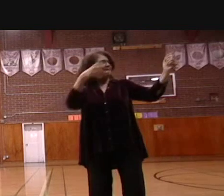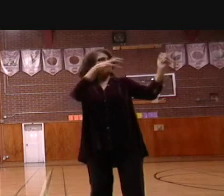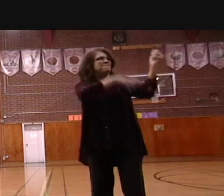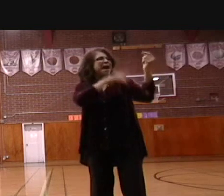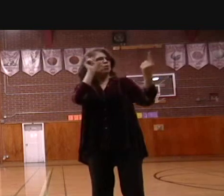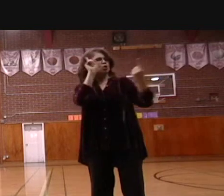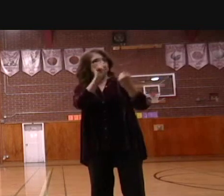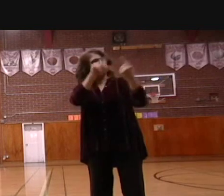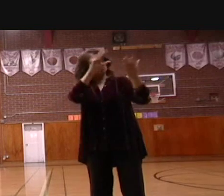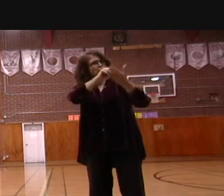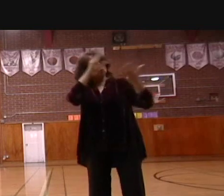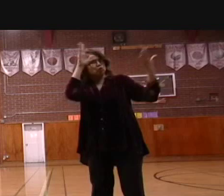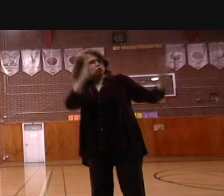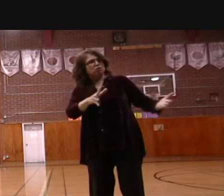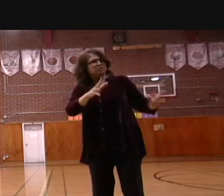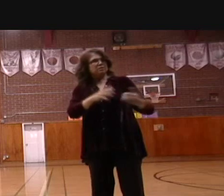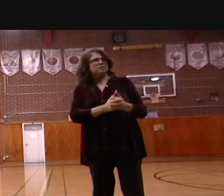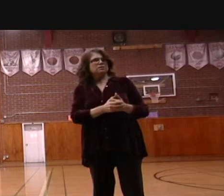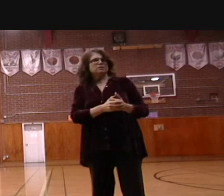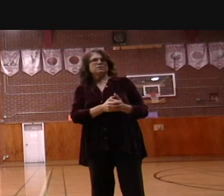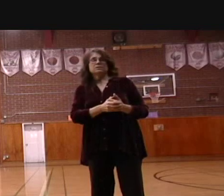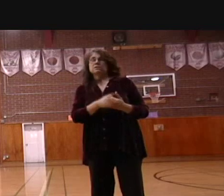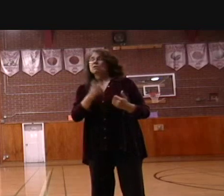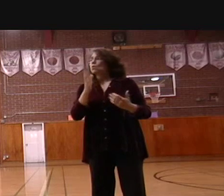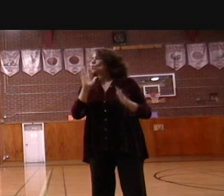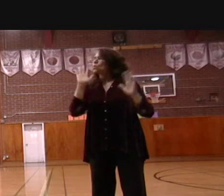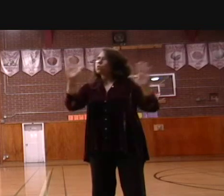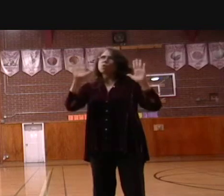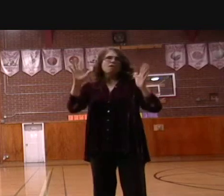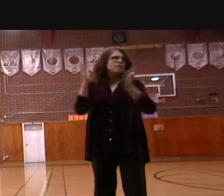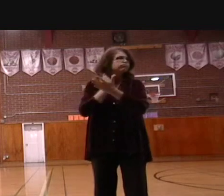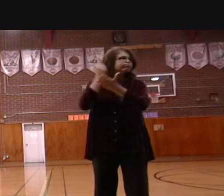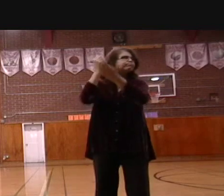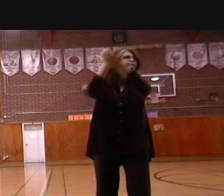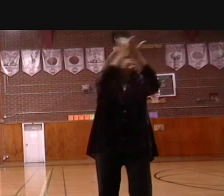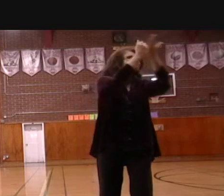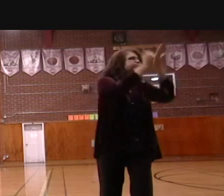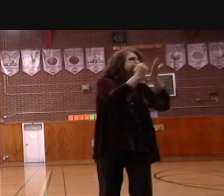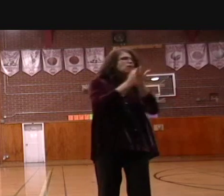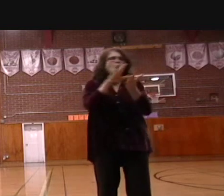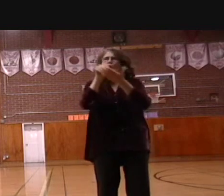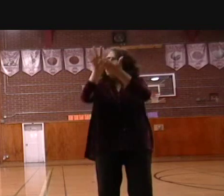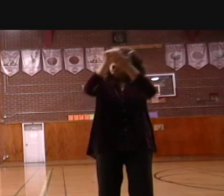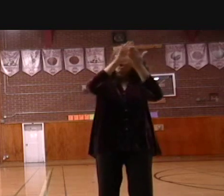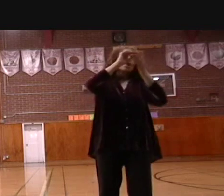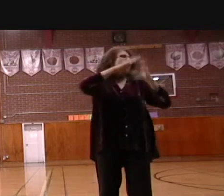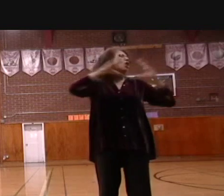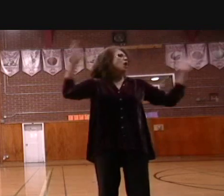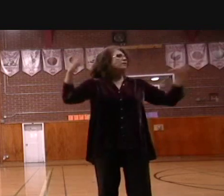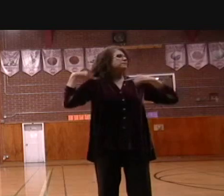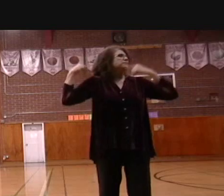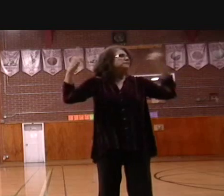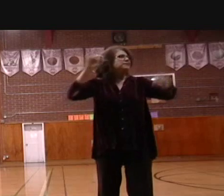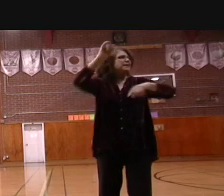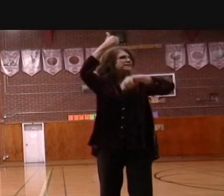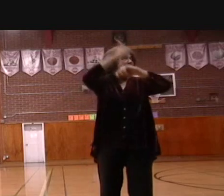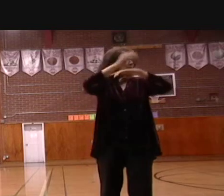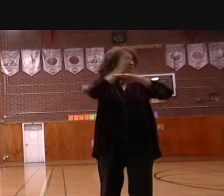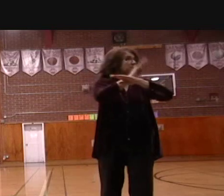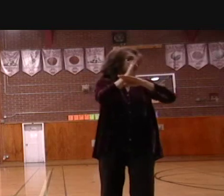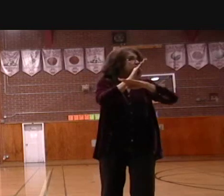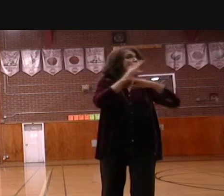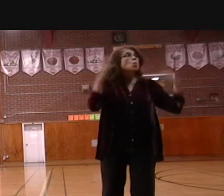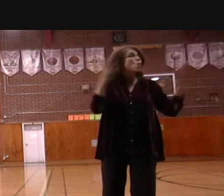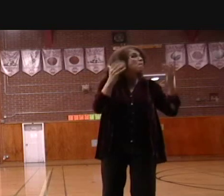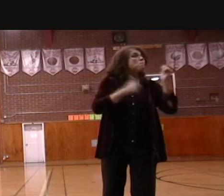I had a lot of great opportunities and learned many things since starting my business. I wanted to share some of the most important ones with you now.